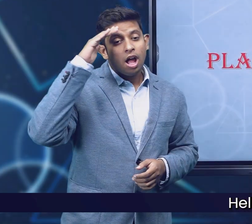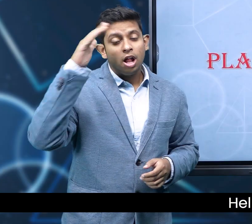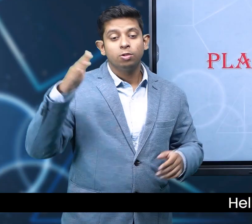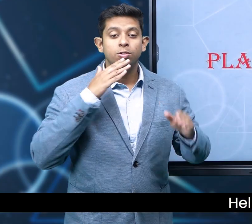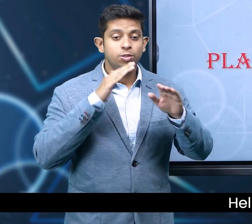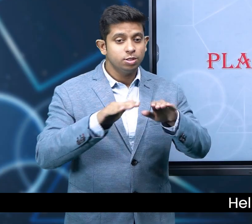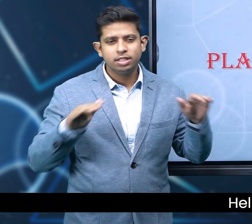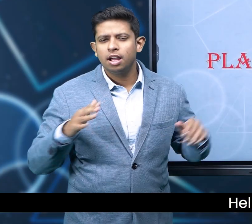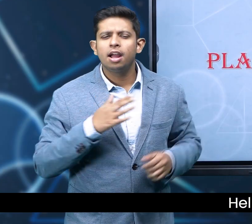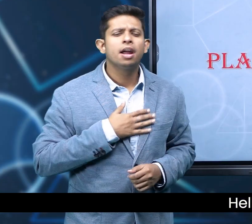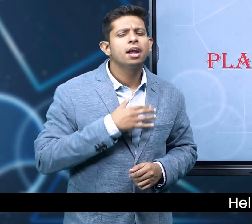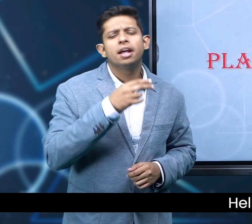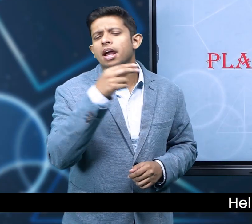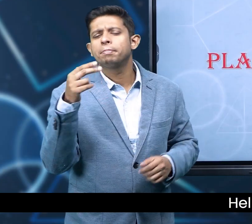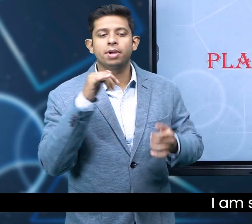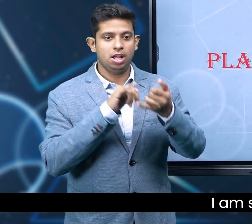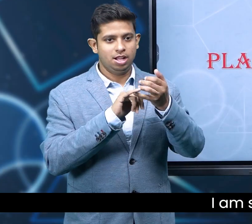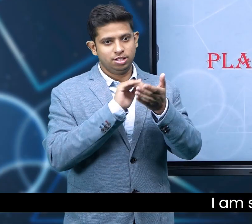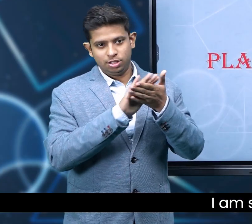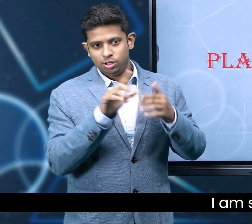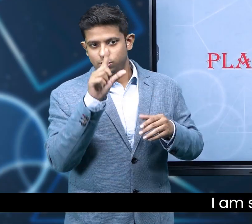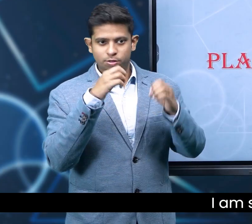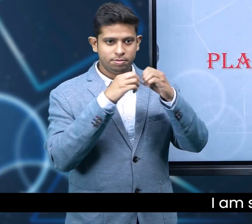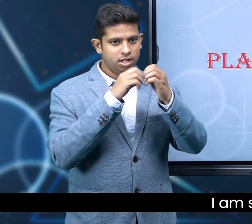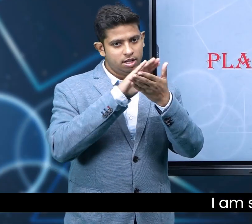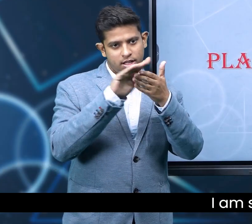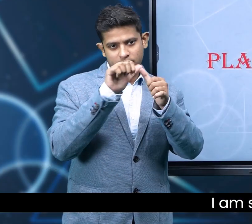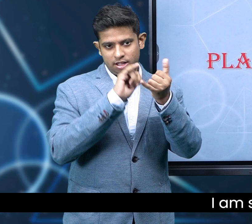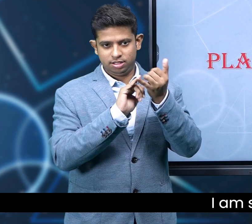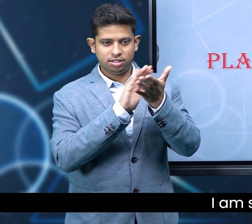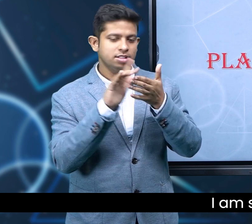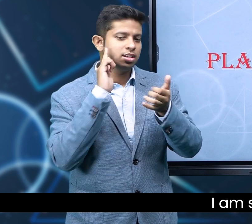Hello children, I am Shubhashish.